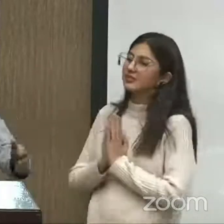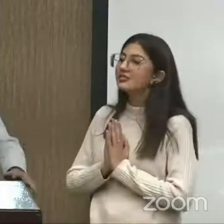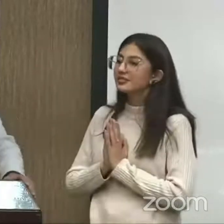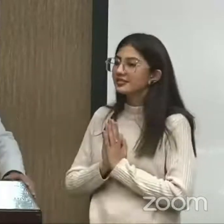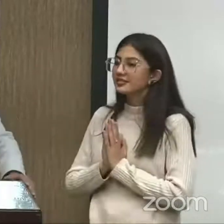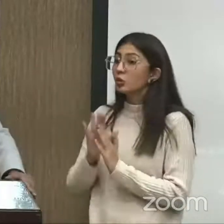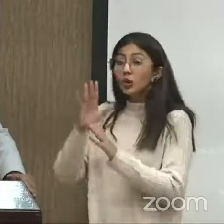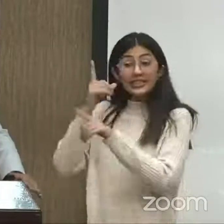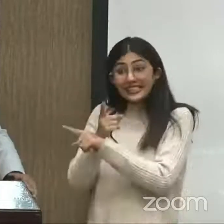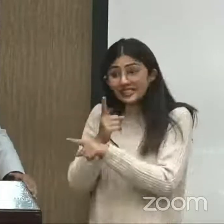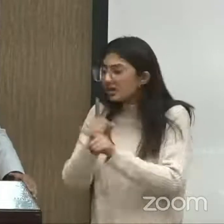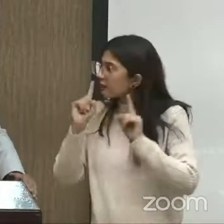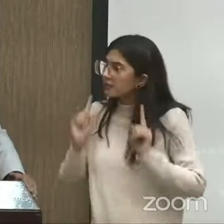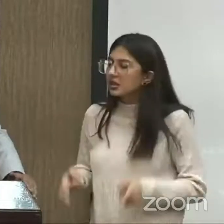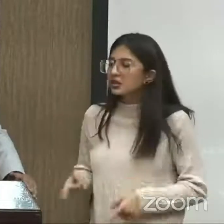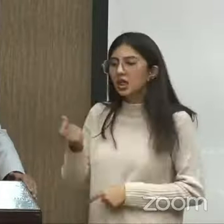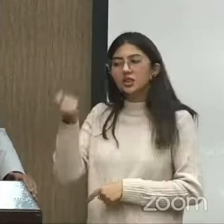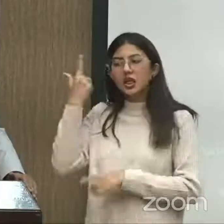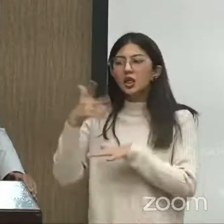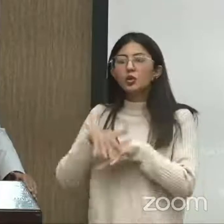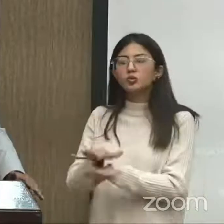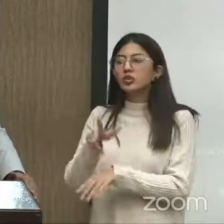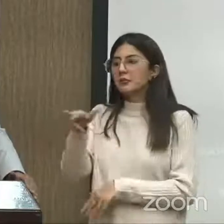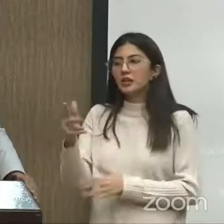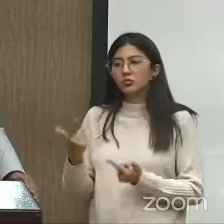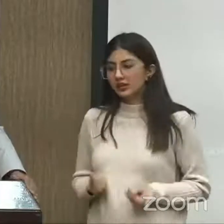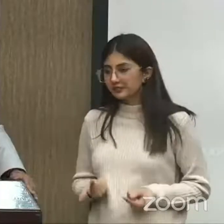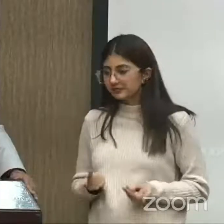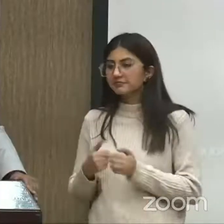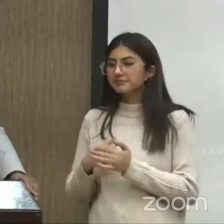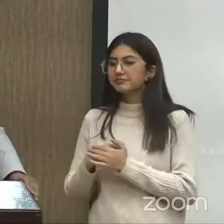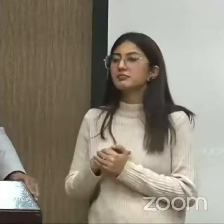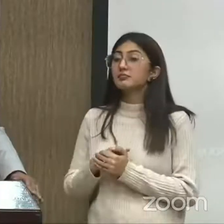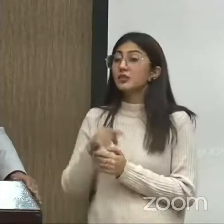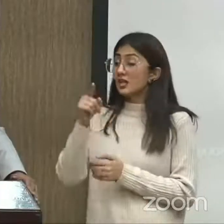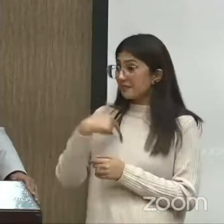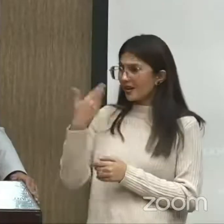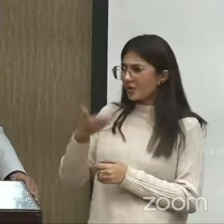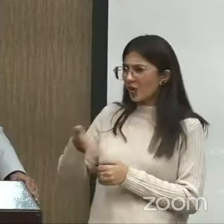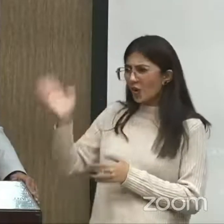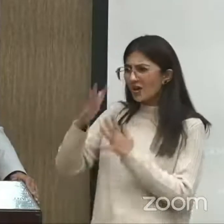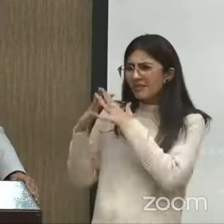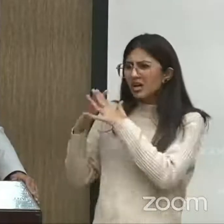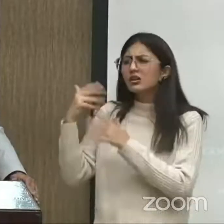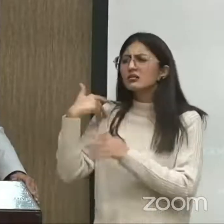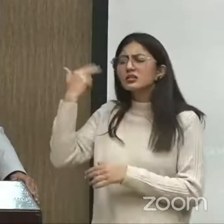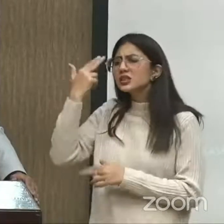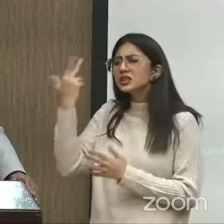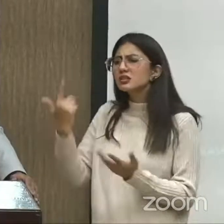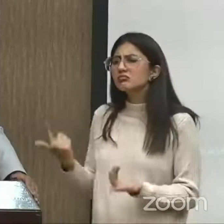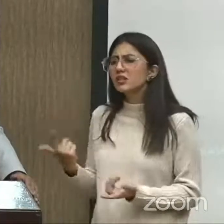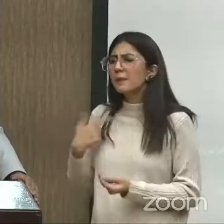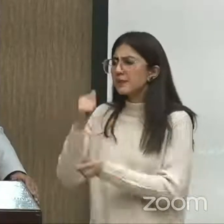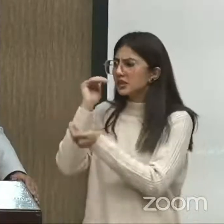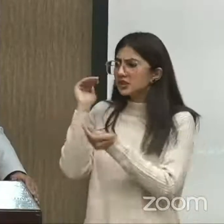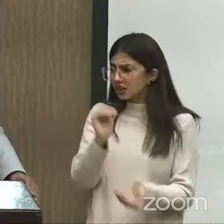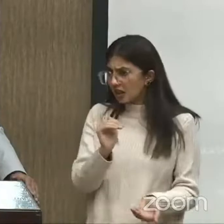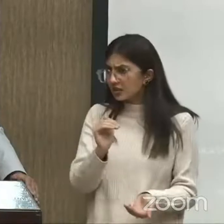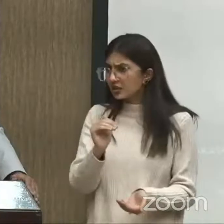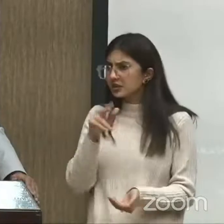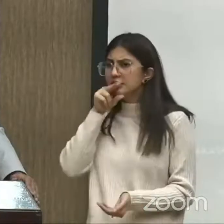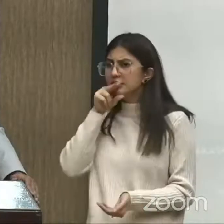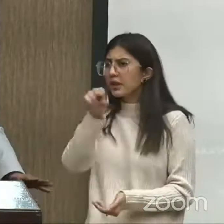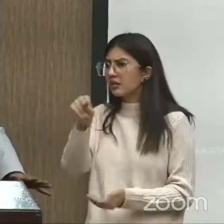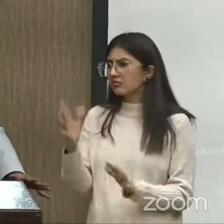what inclusion truly means. One of the reasons I had to go to the US was my son is non-verbal, so he can't